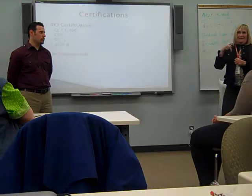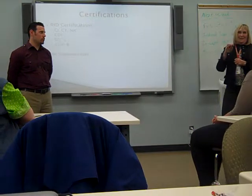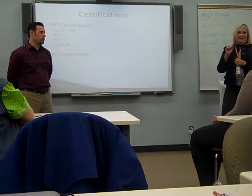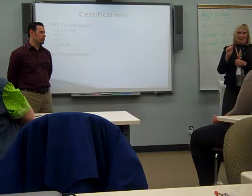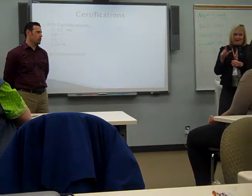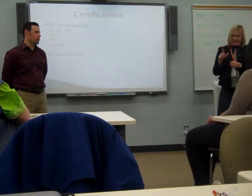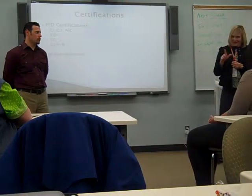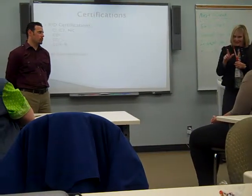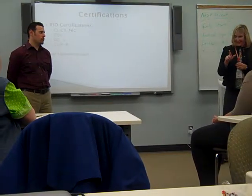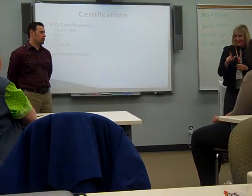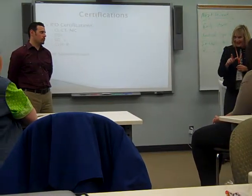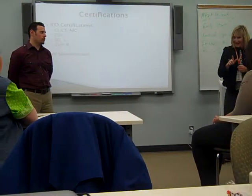And then they got it appealed,